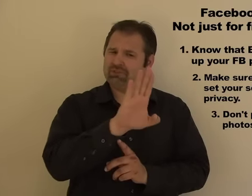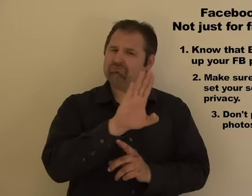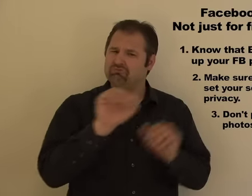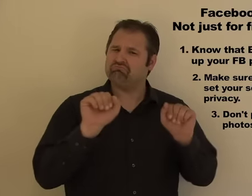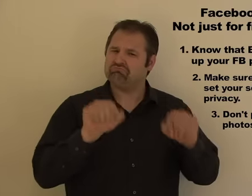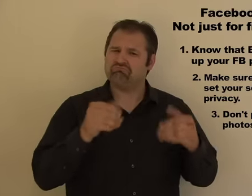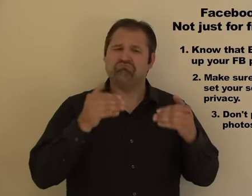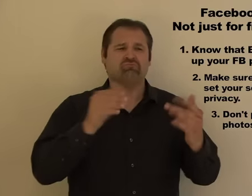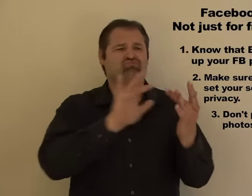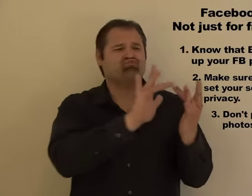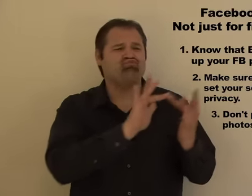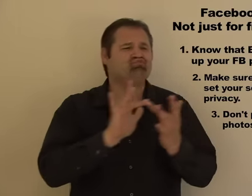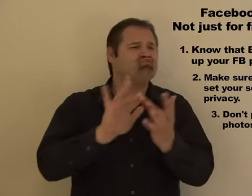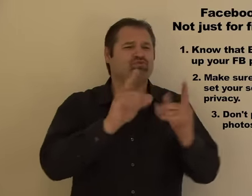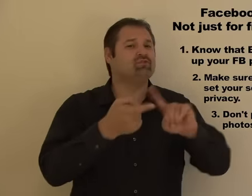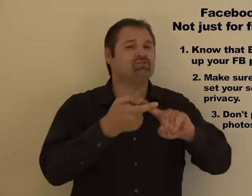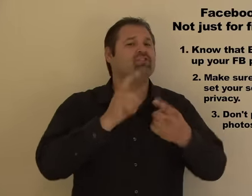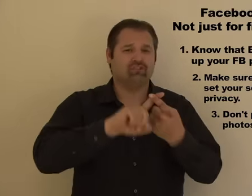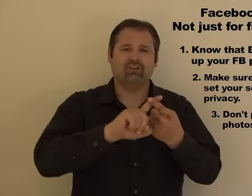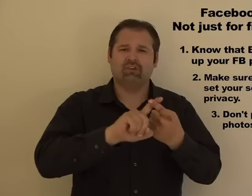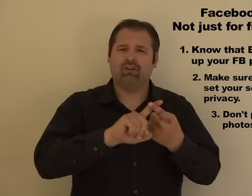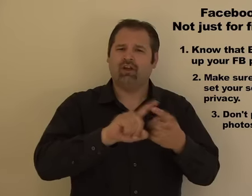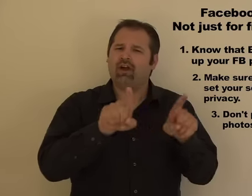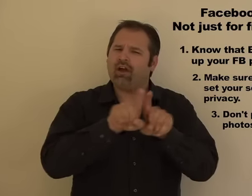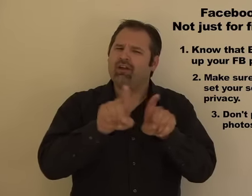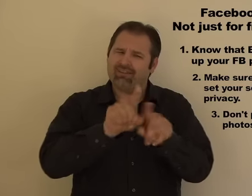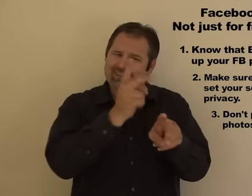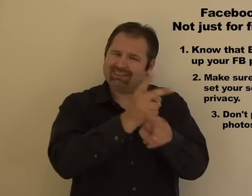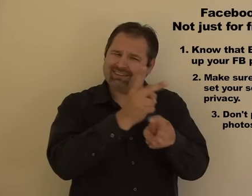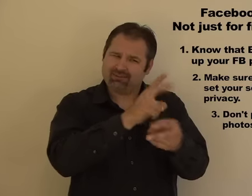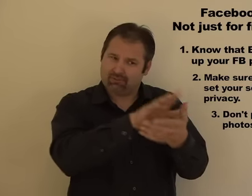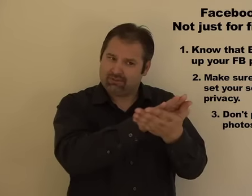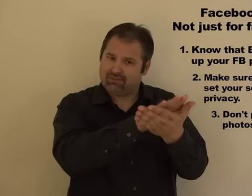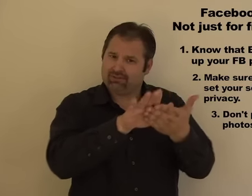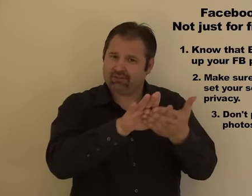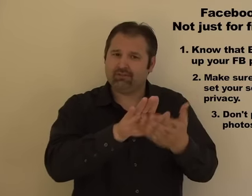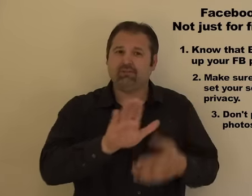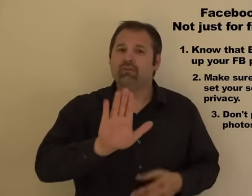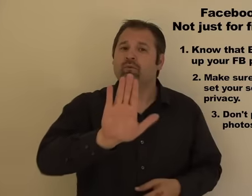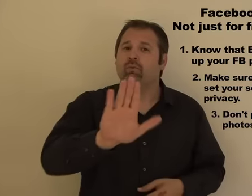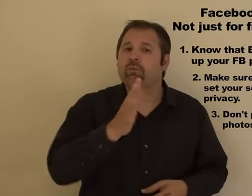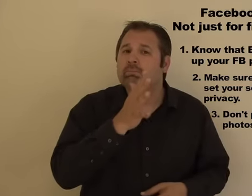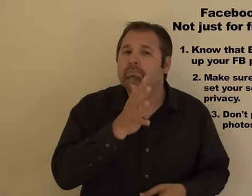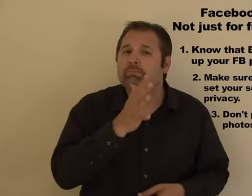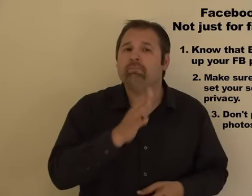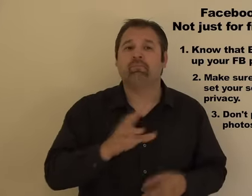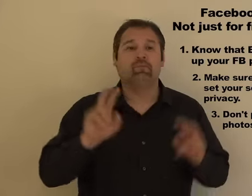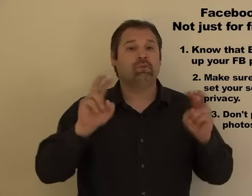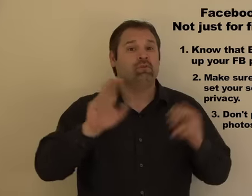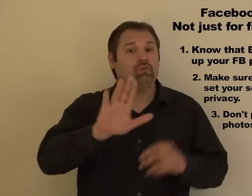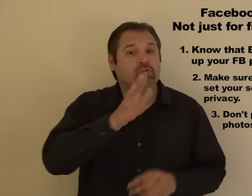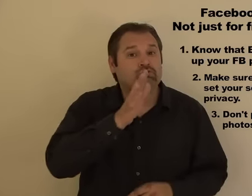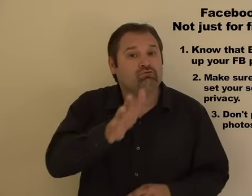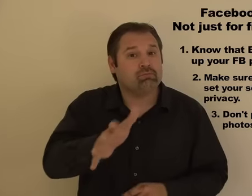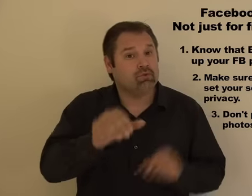Let Facebook be a place where you connect with friends, but also a place you would be okay with if your mom or grandmother saw.